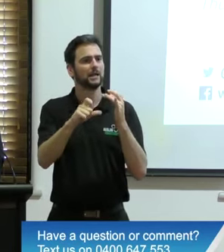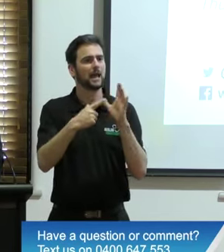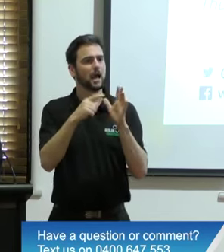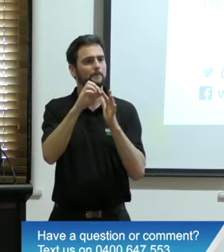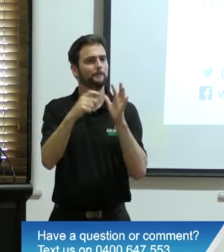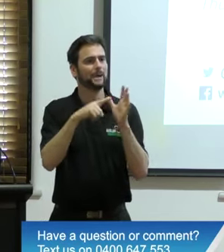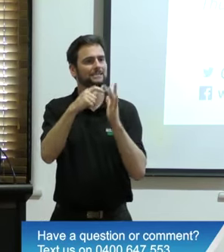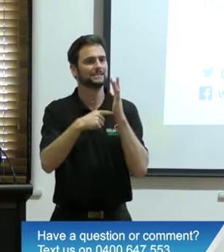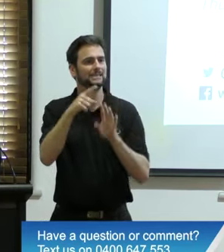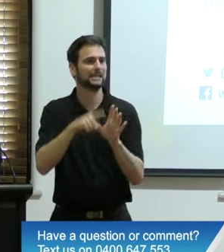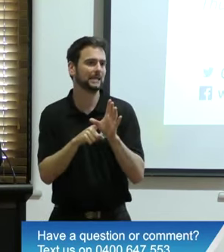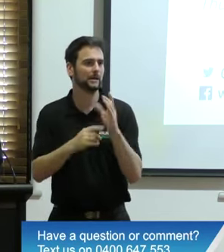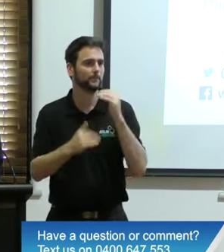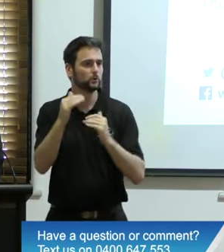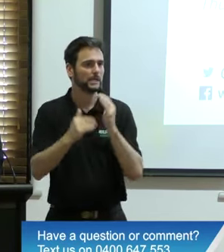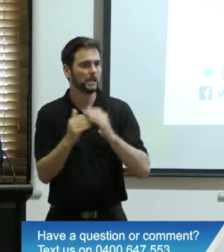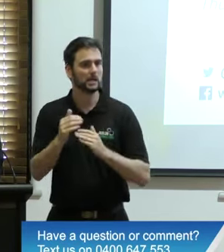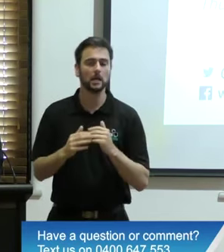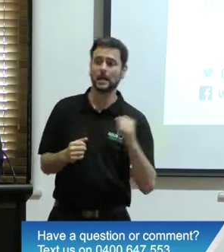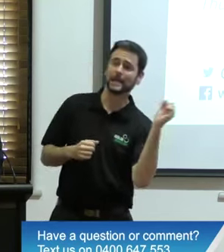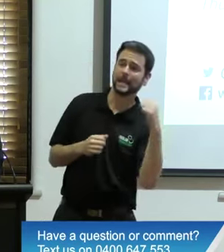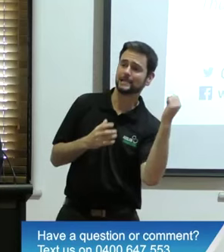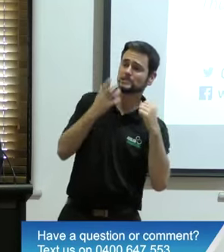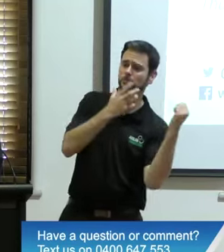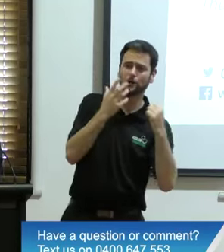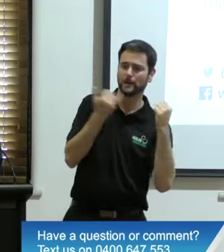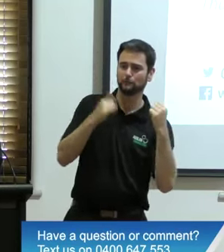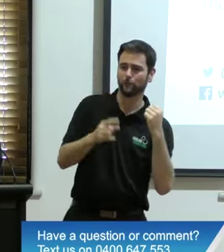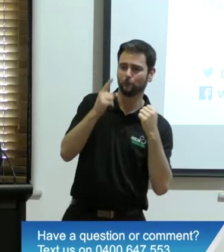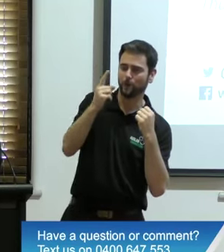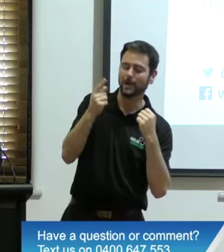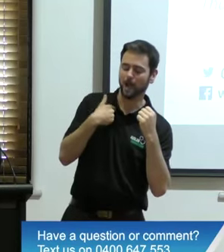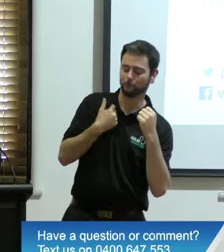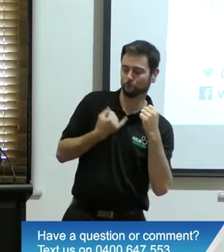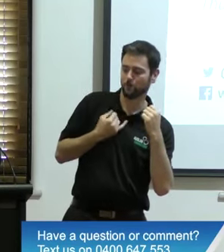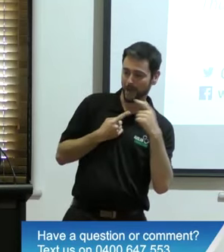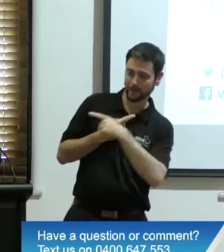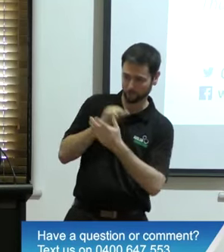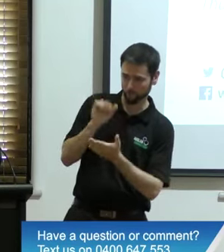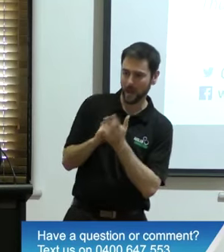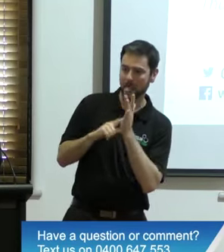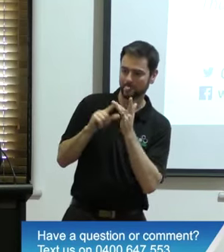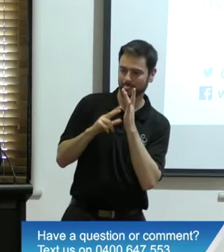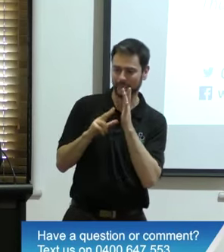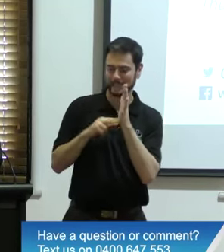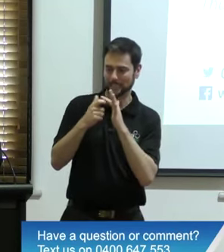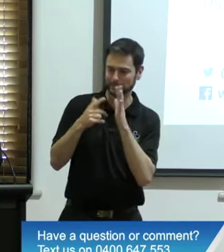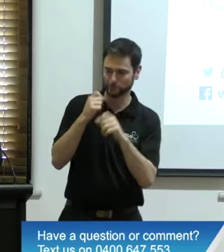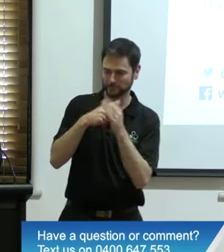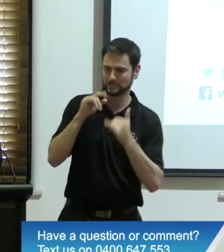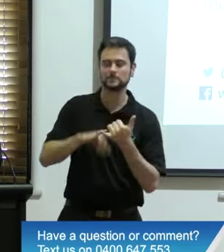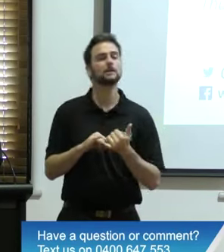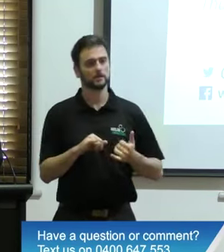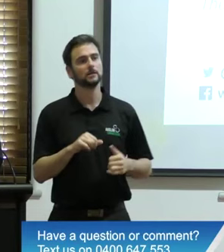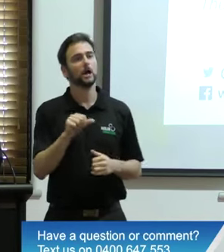Sorry, I was using the wrong words. That's okay. I have to say I can't answer that question, but I do want to clarify that doesn't